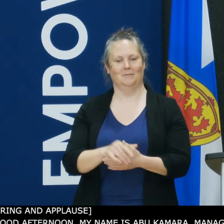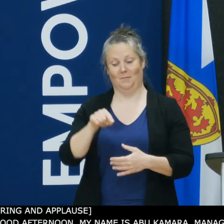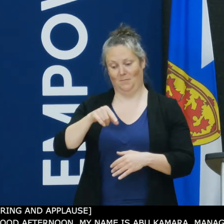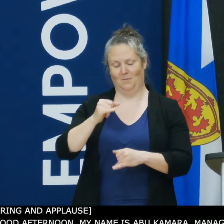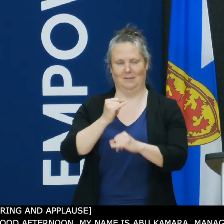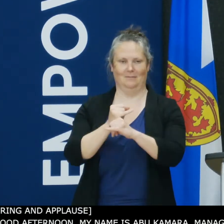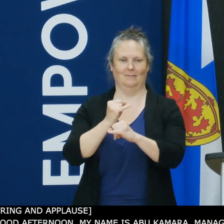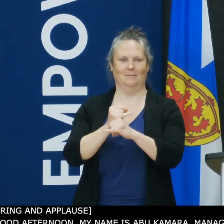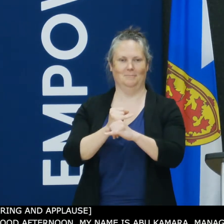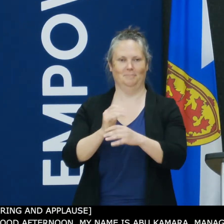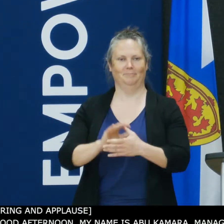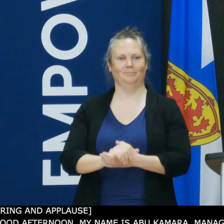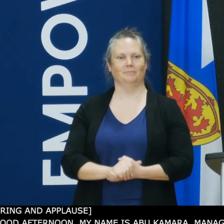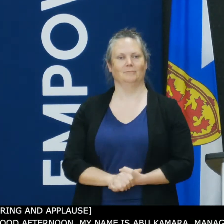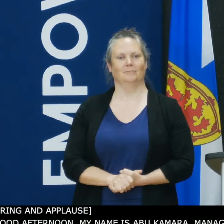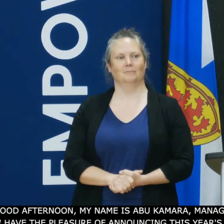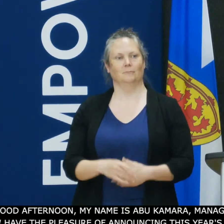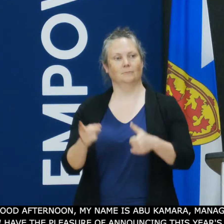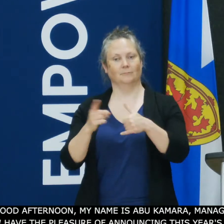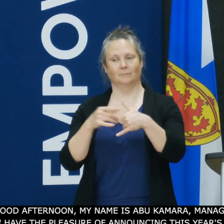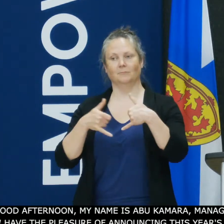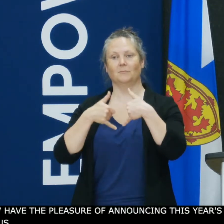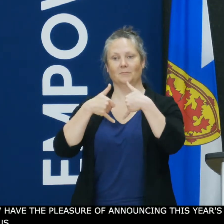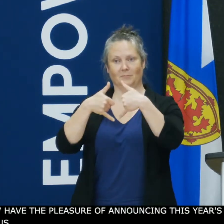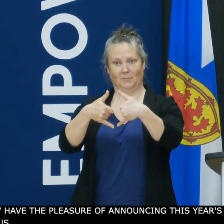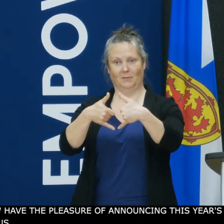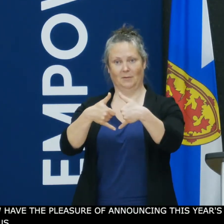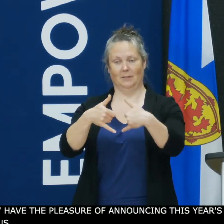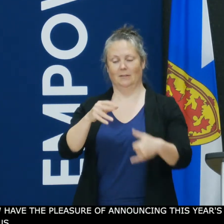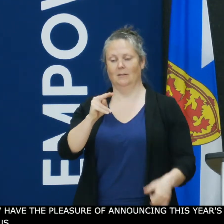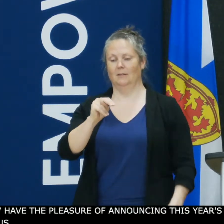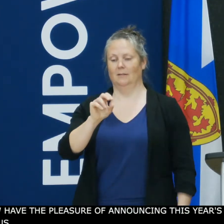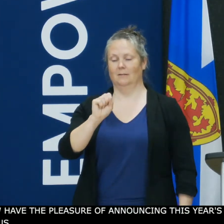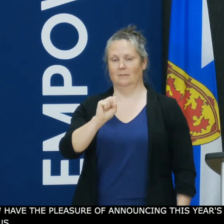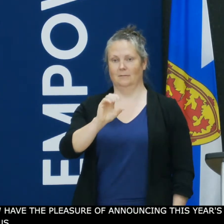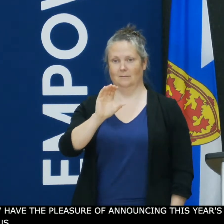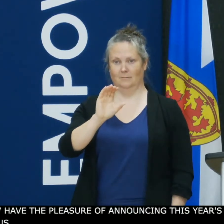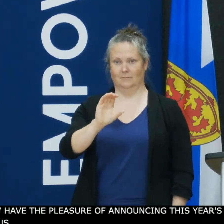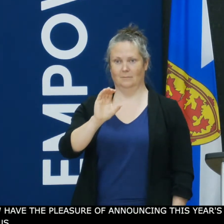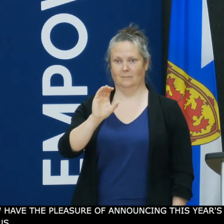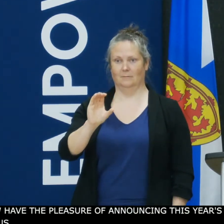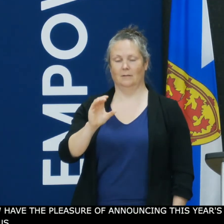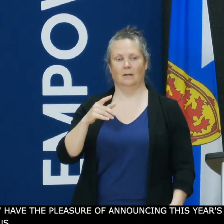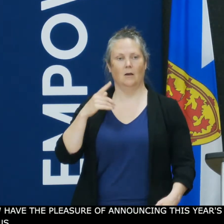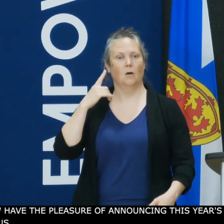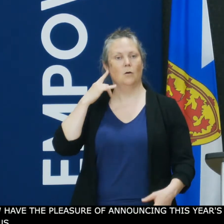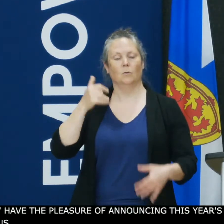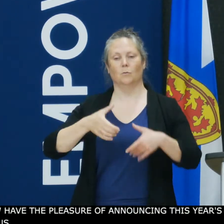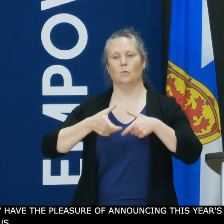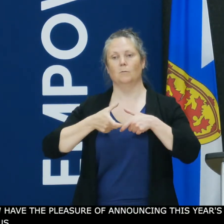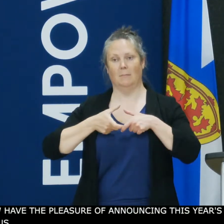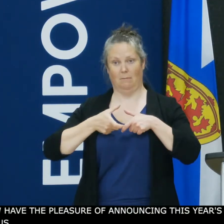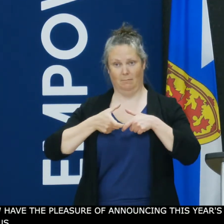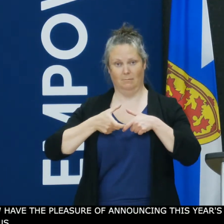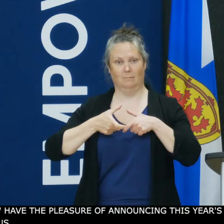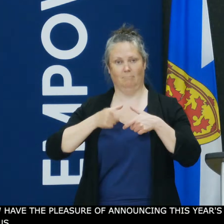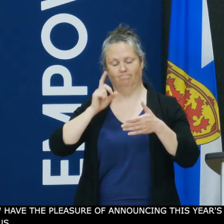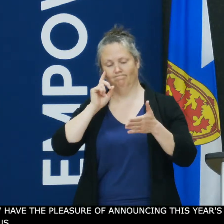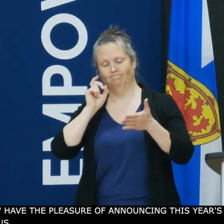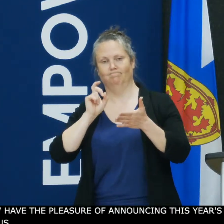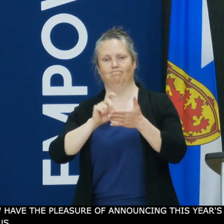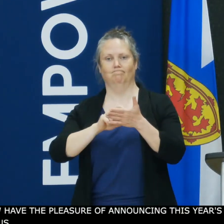campus. Our first award, the Nova Scotia Community College Gold Medal, acknowledges the